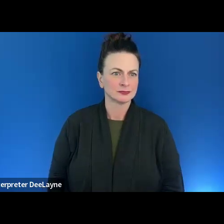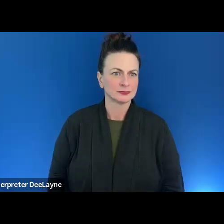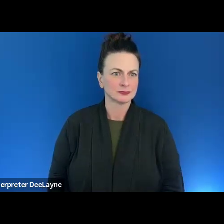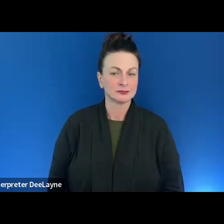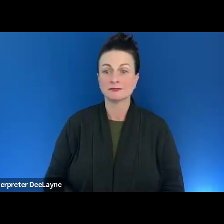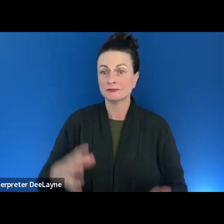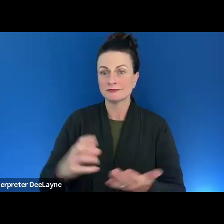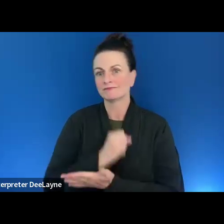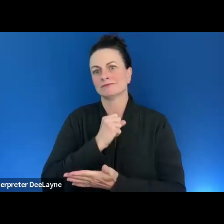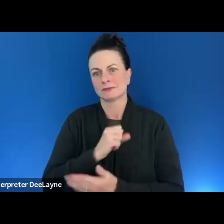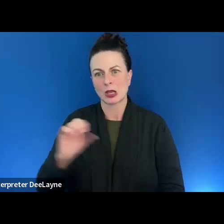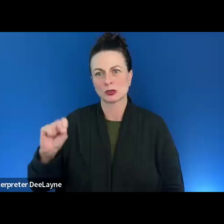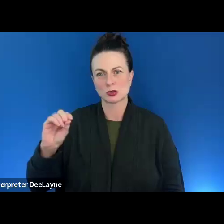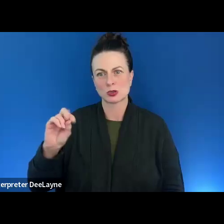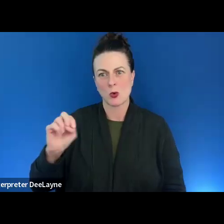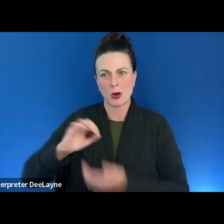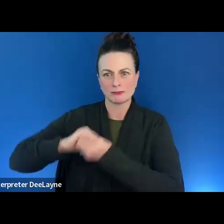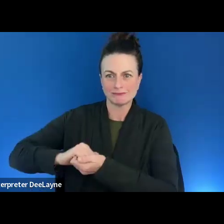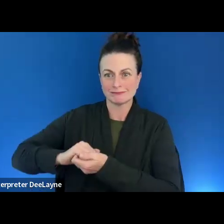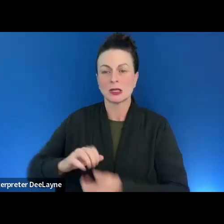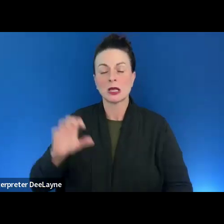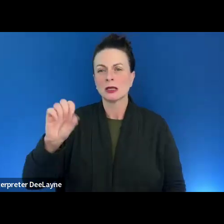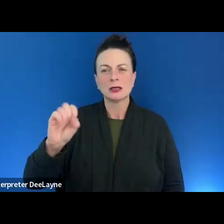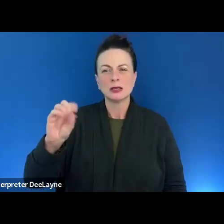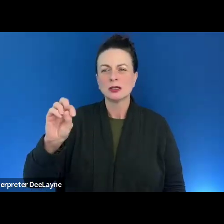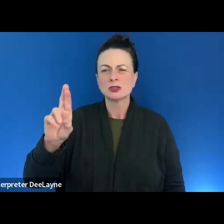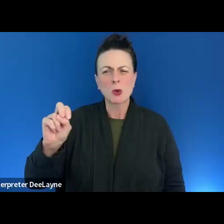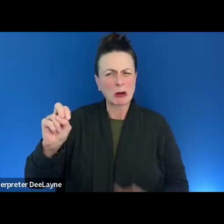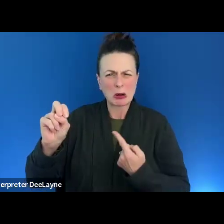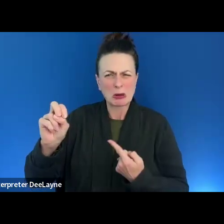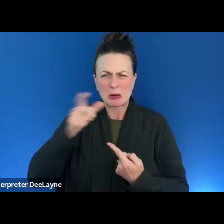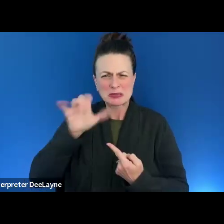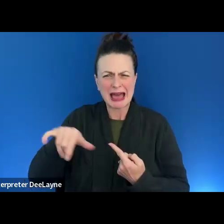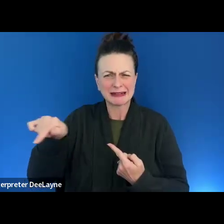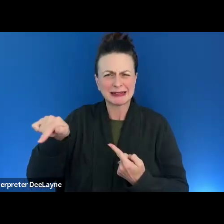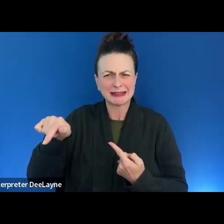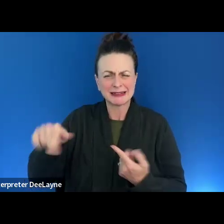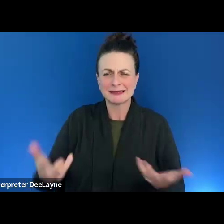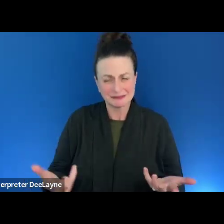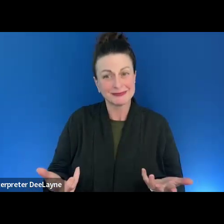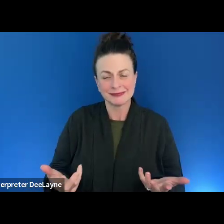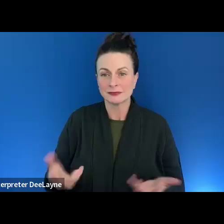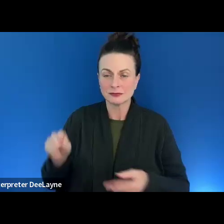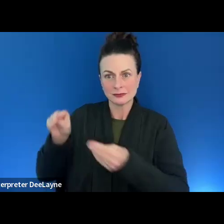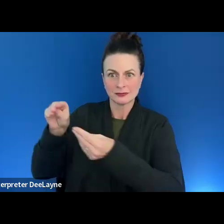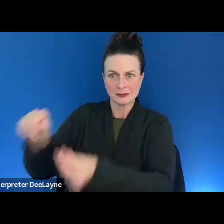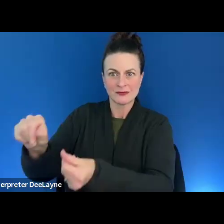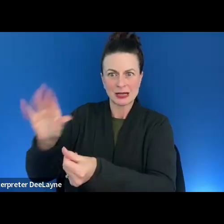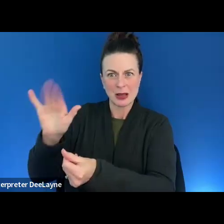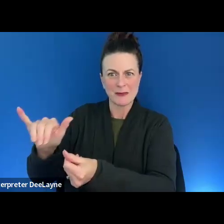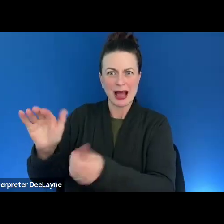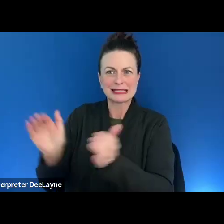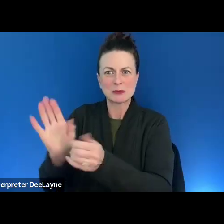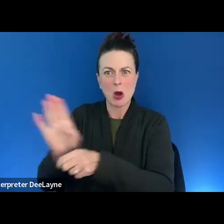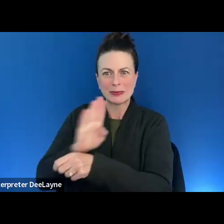So how to make the most of SCORE. So SCORE, just so we have an idea of who SCORE is, right? They were funded by the